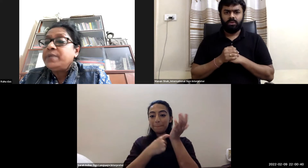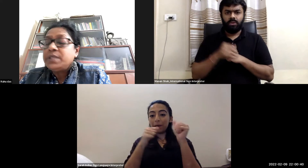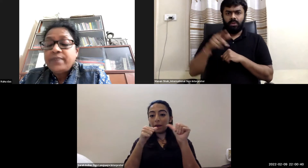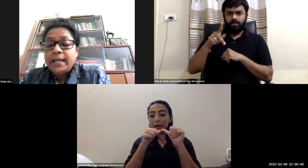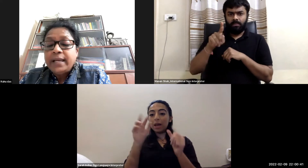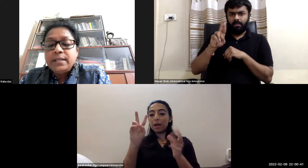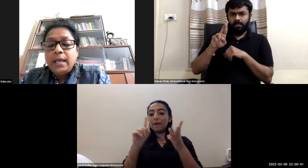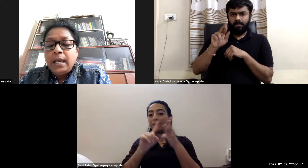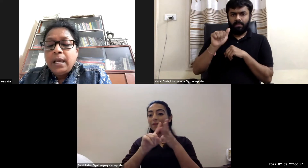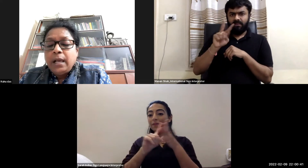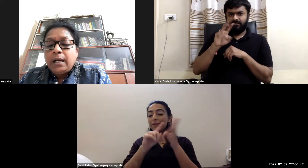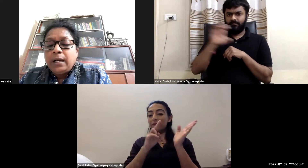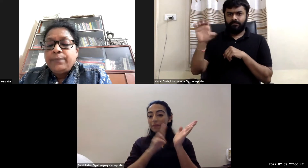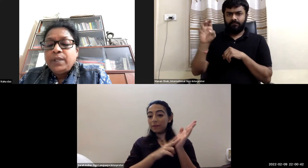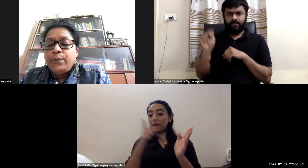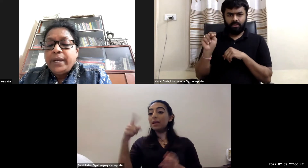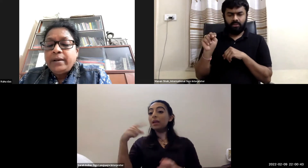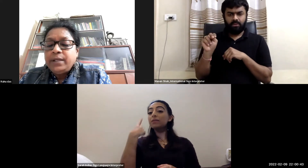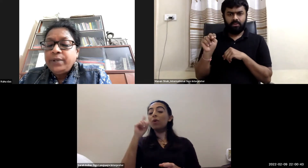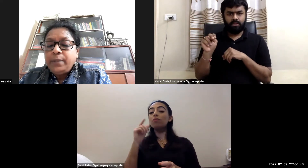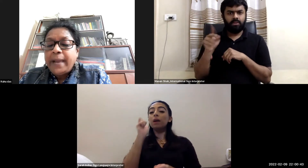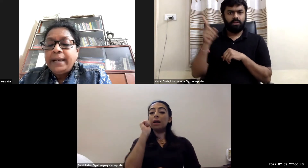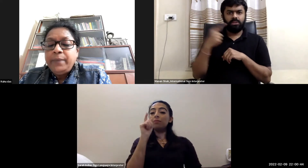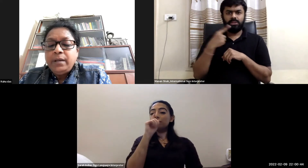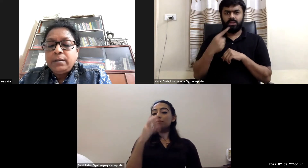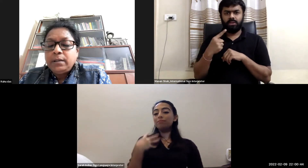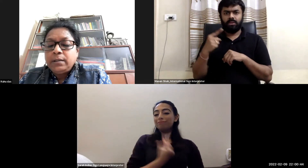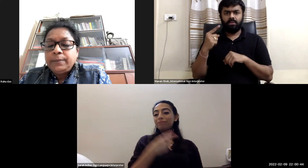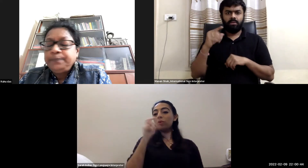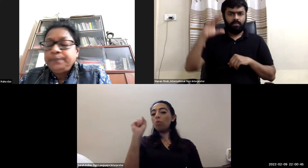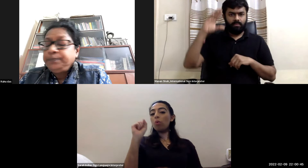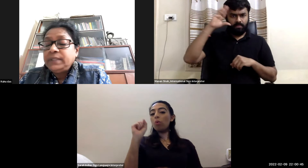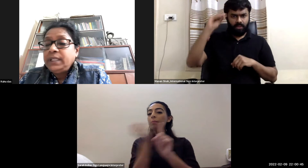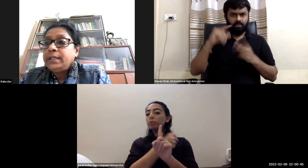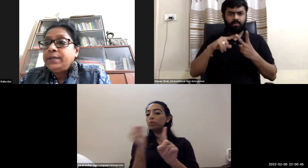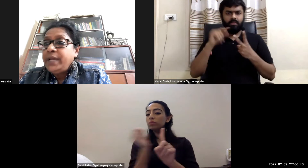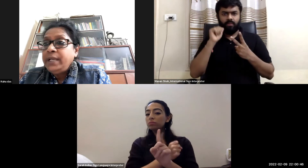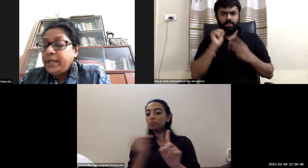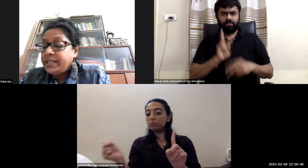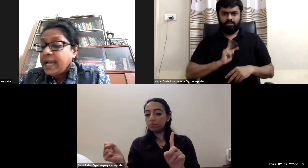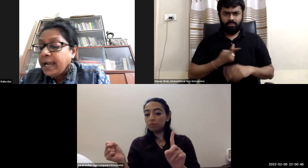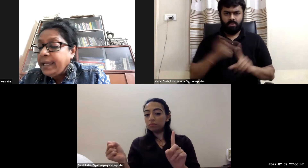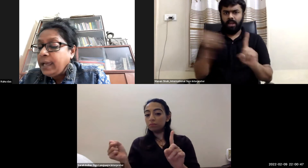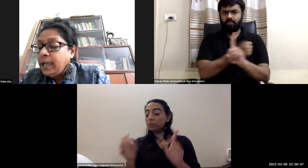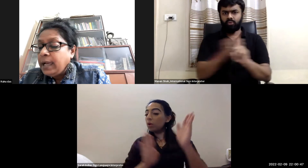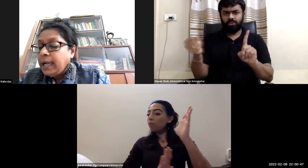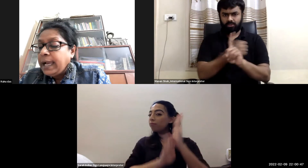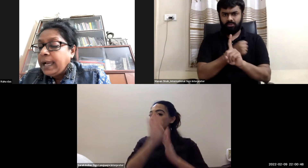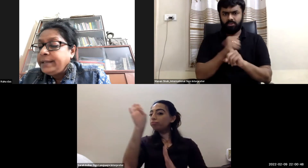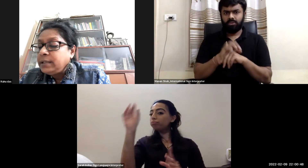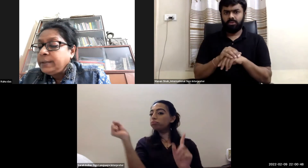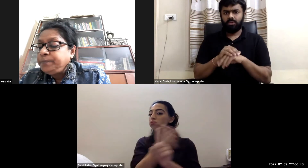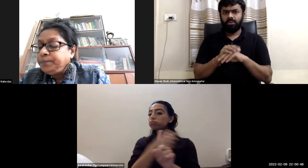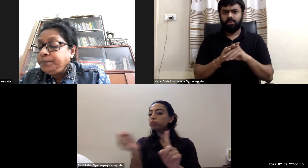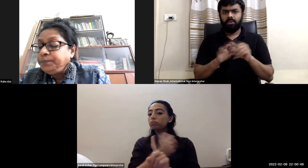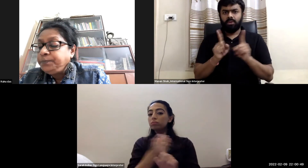of gender-based violence, where during the pandemic it really went high.